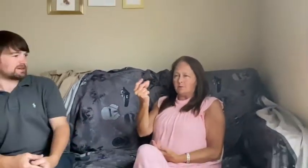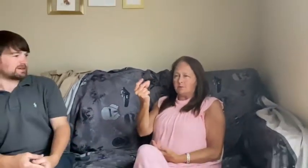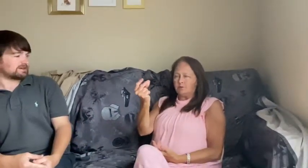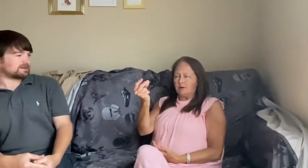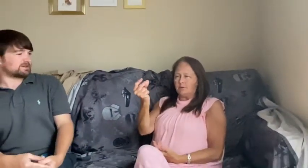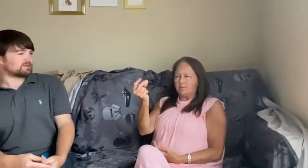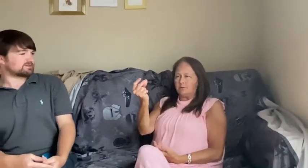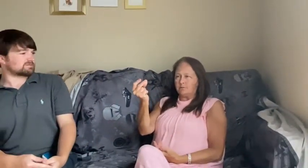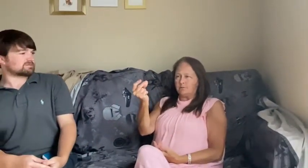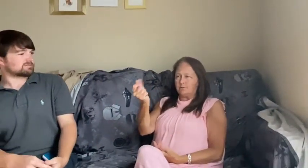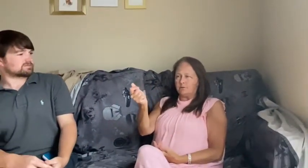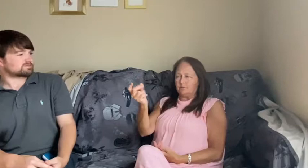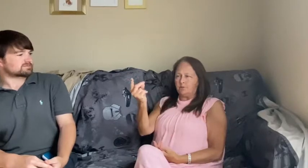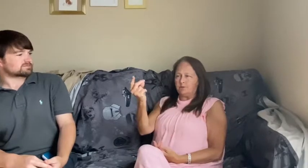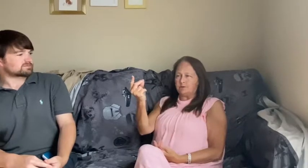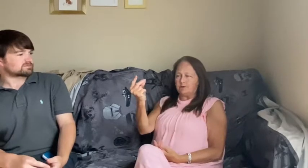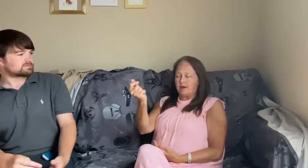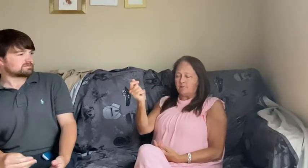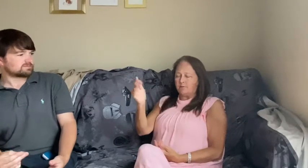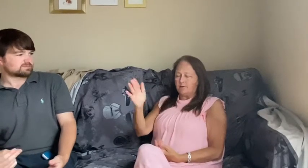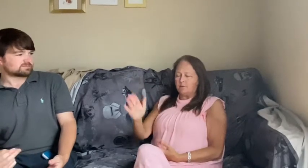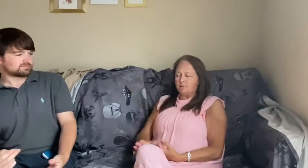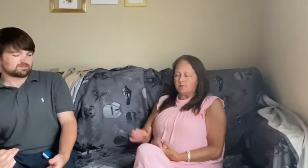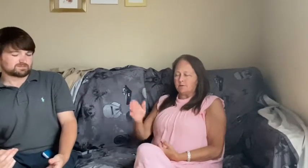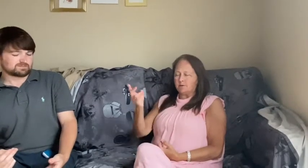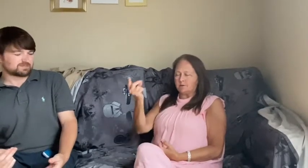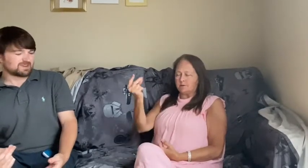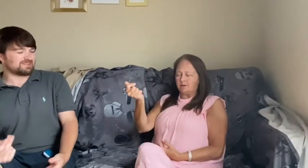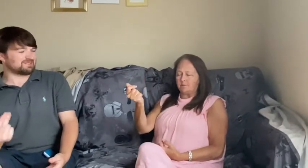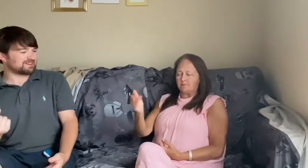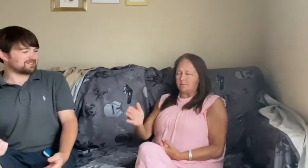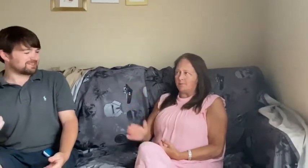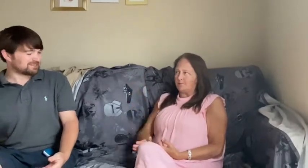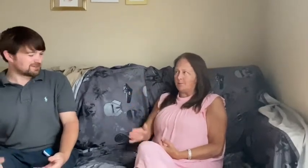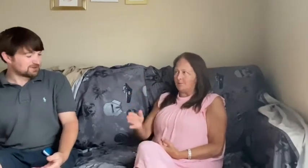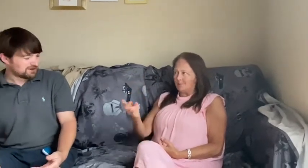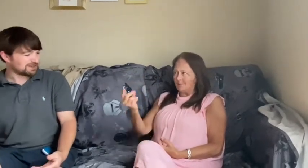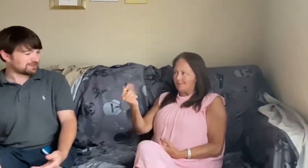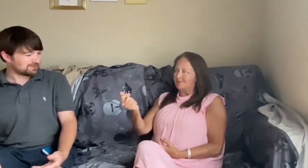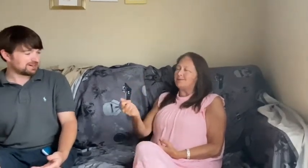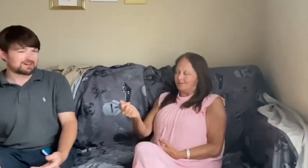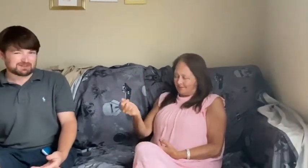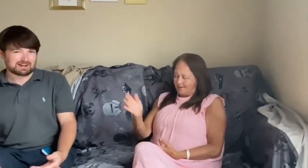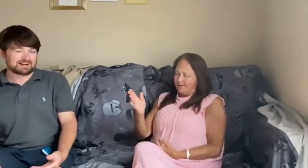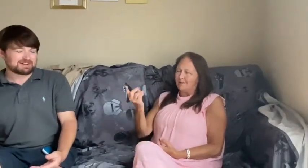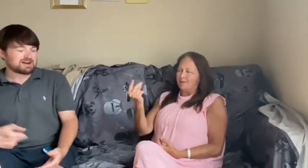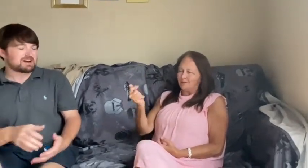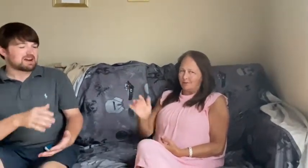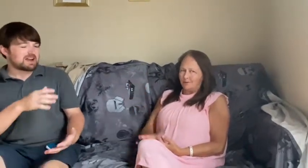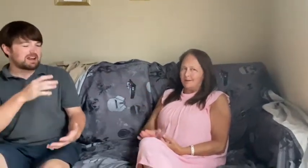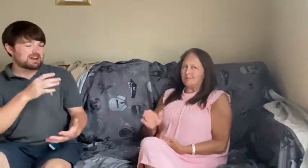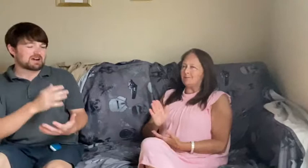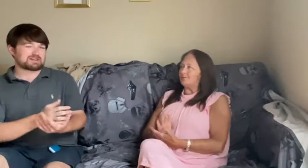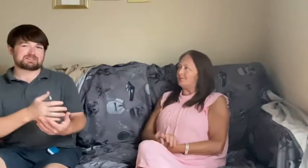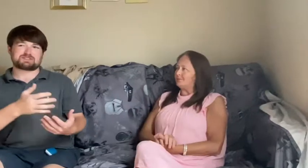you snap your finger and do this. Oh, like you're calling them, right? Okay. That is correct. Now,